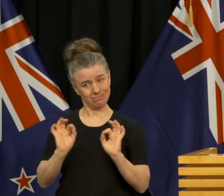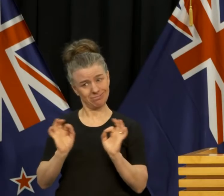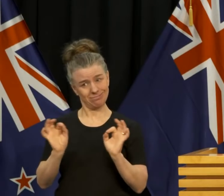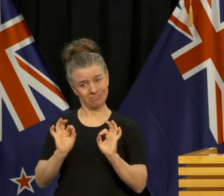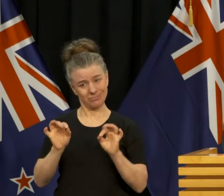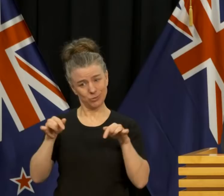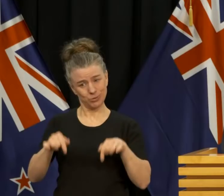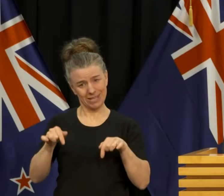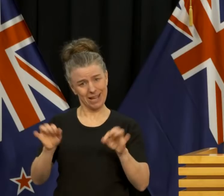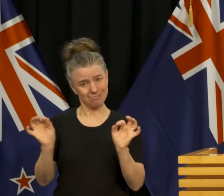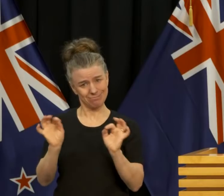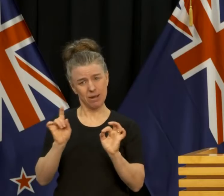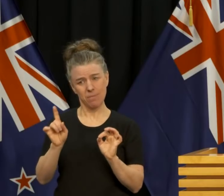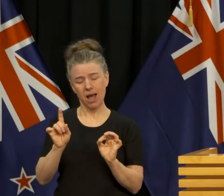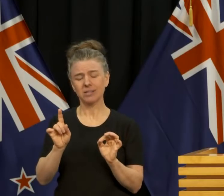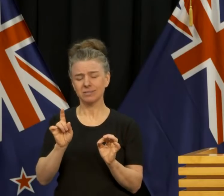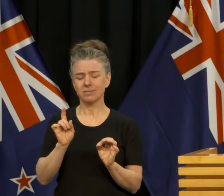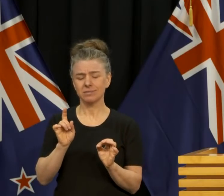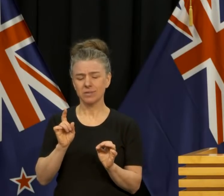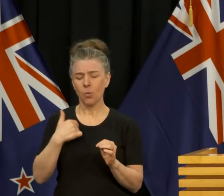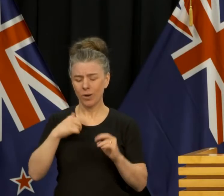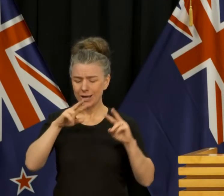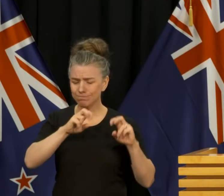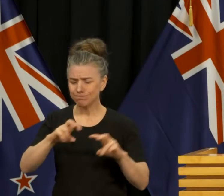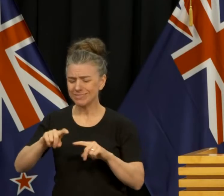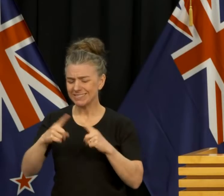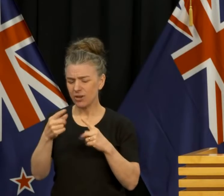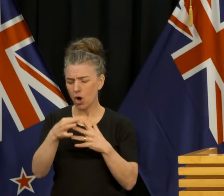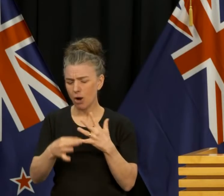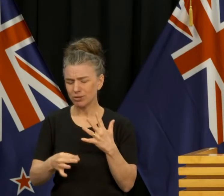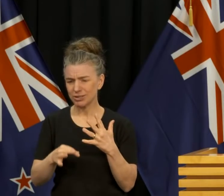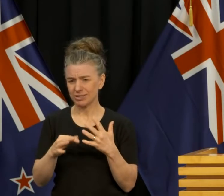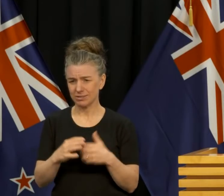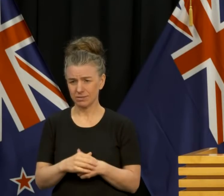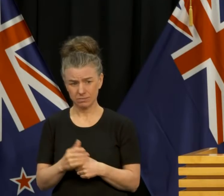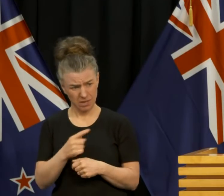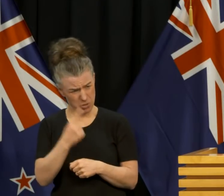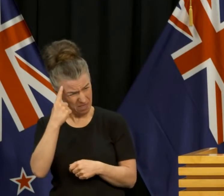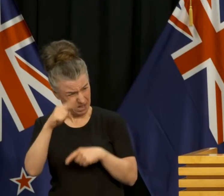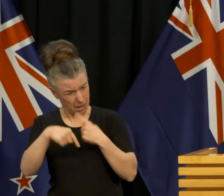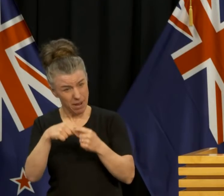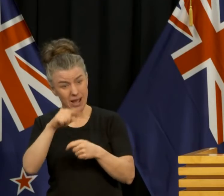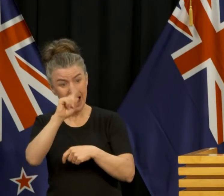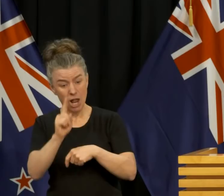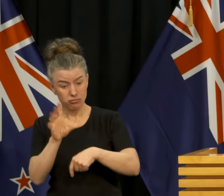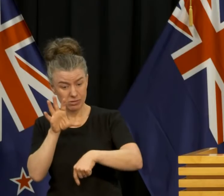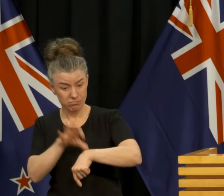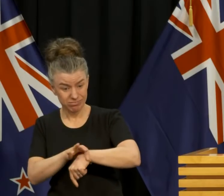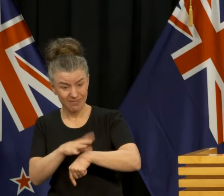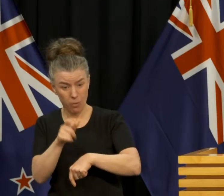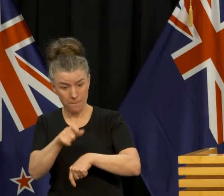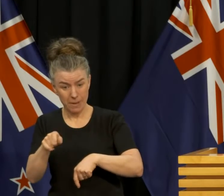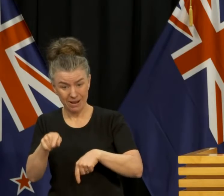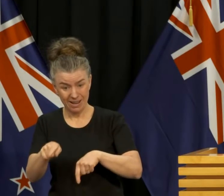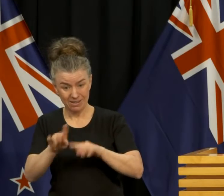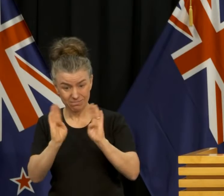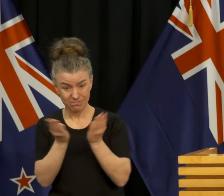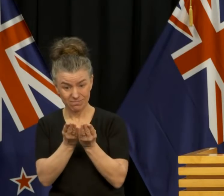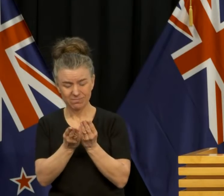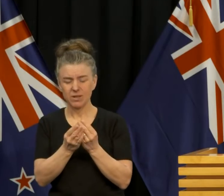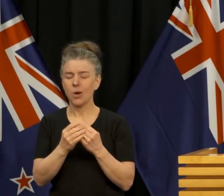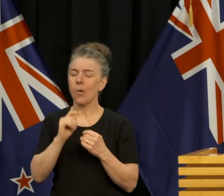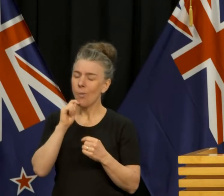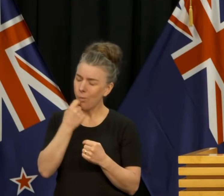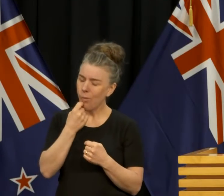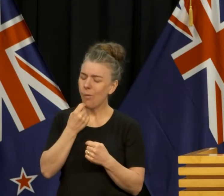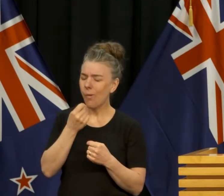about that today, but I will say that we're looking at a variety of different options. Being considered though? We'll have further comments to